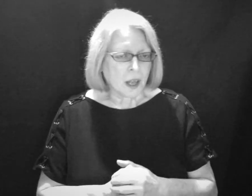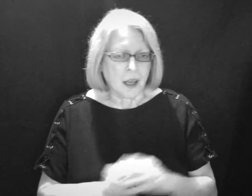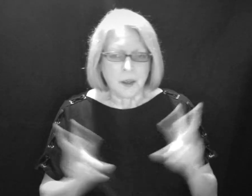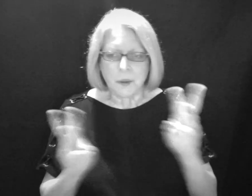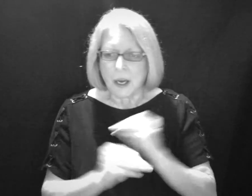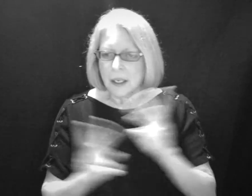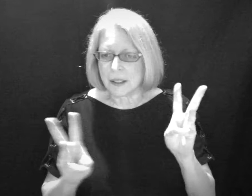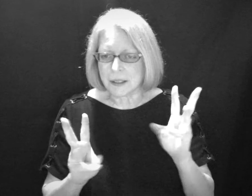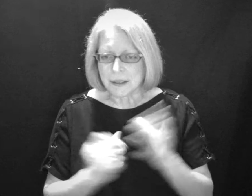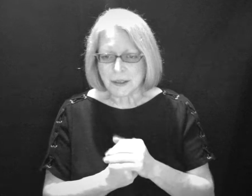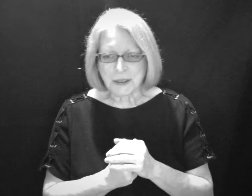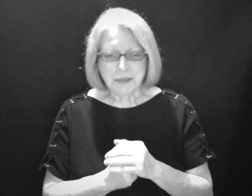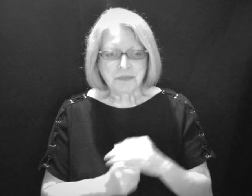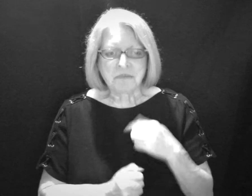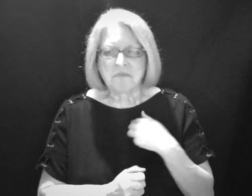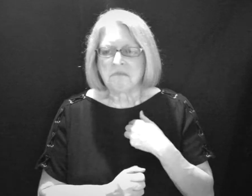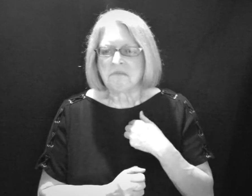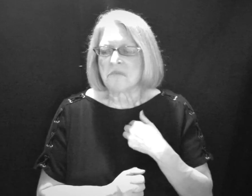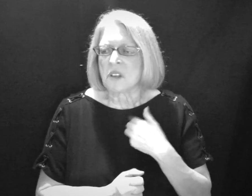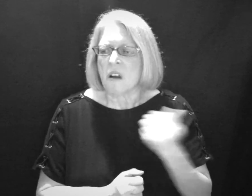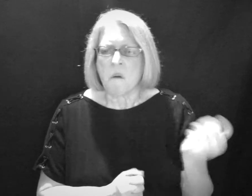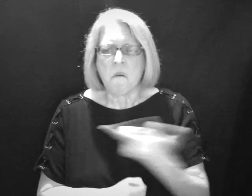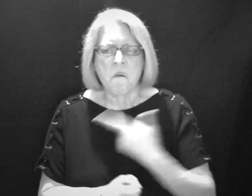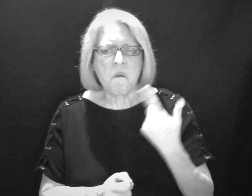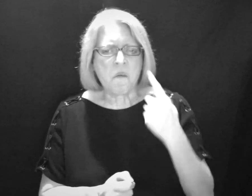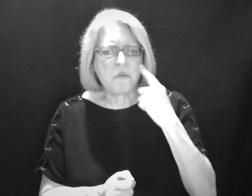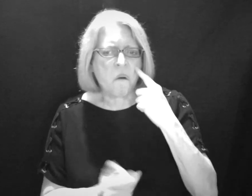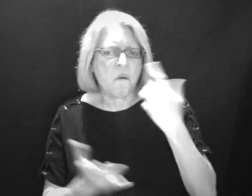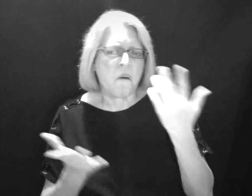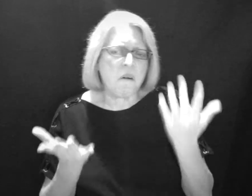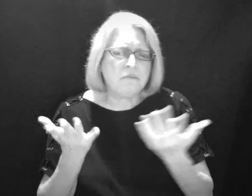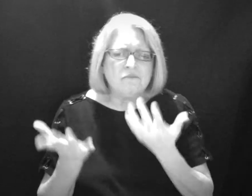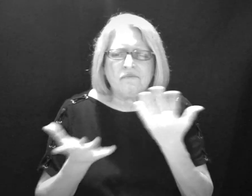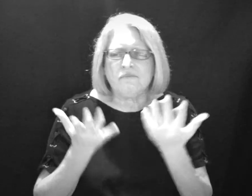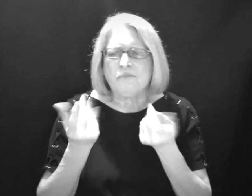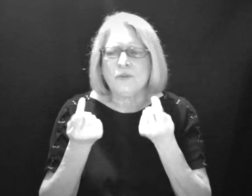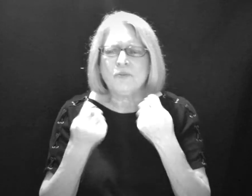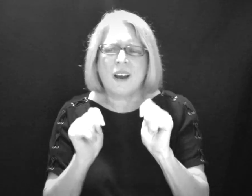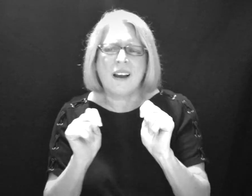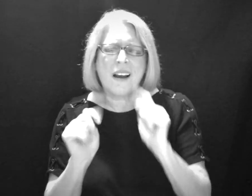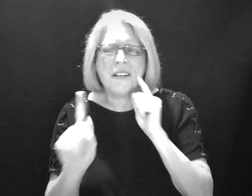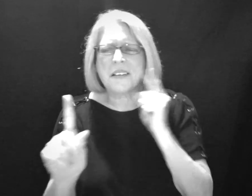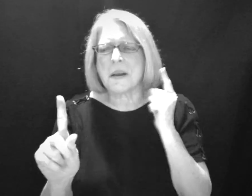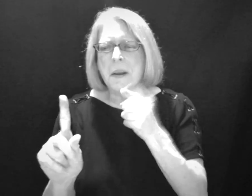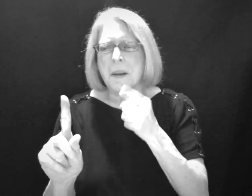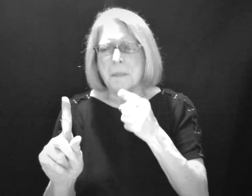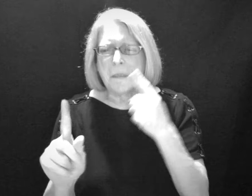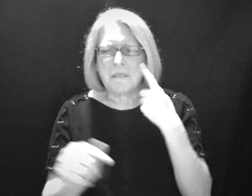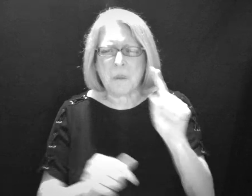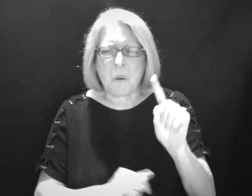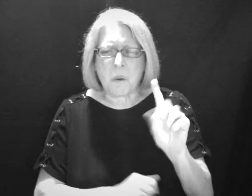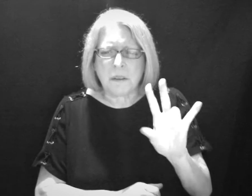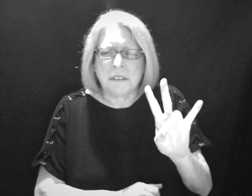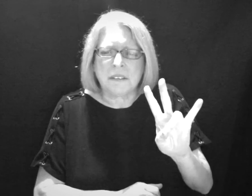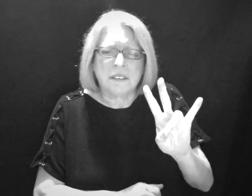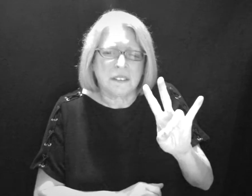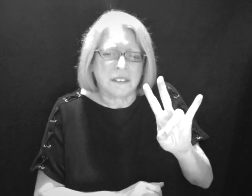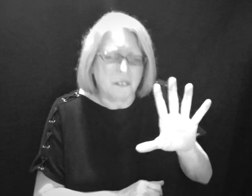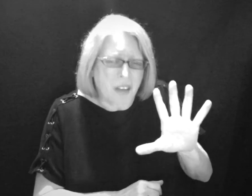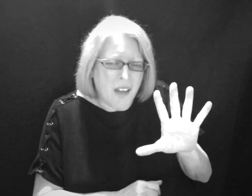Click on Typography. And under Theme Typography, you now have About, Headline, Font Control.